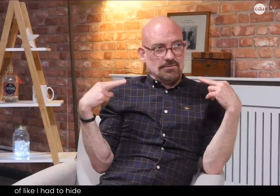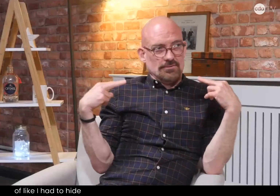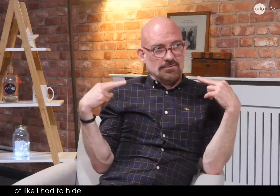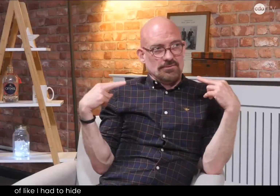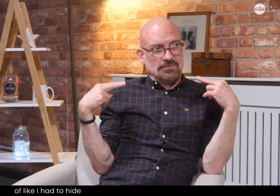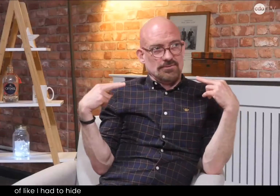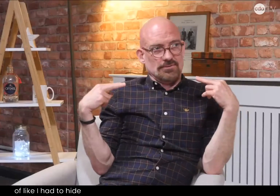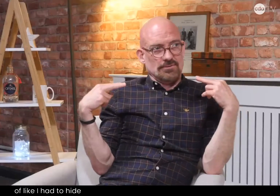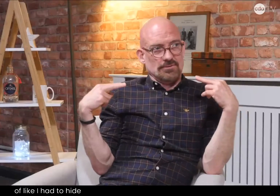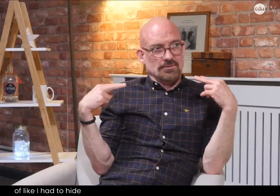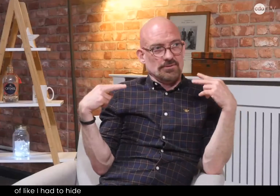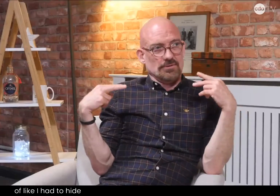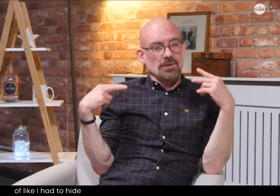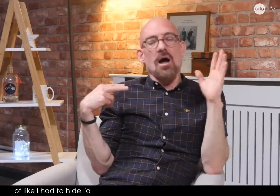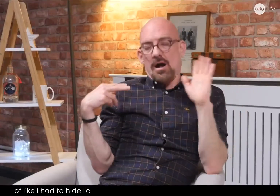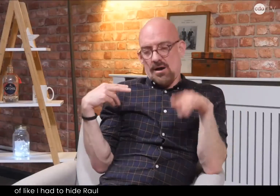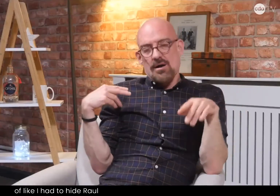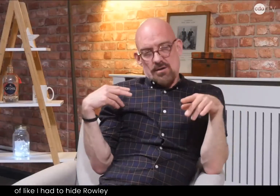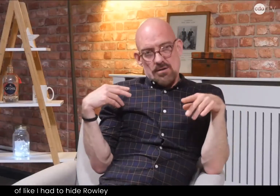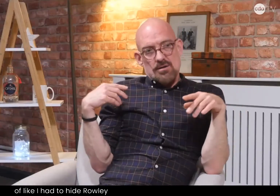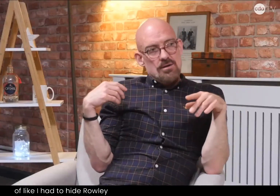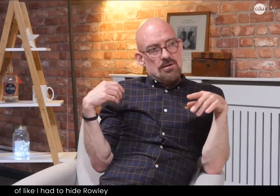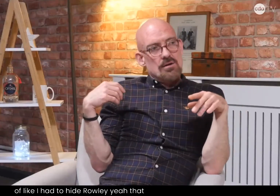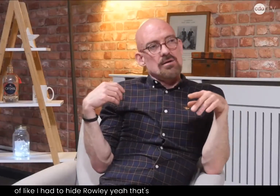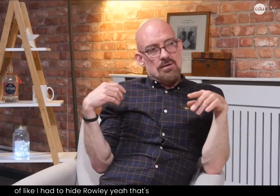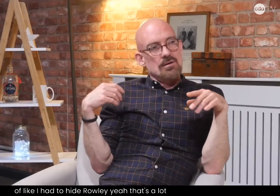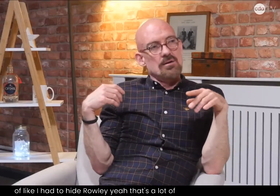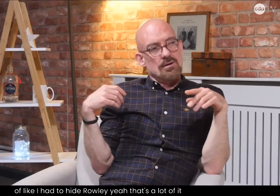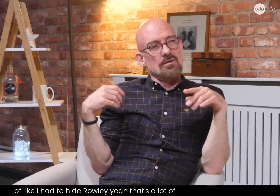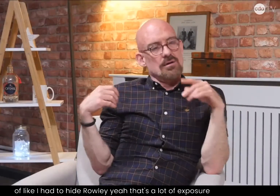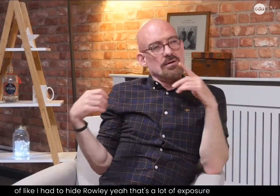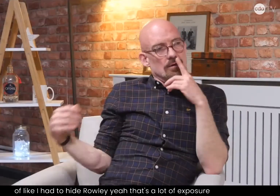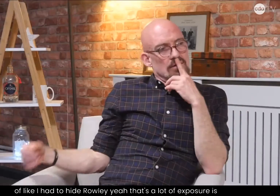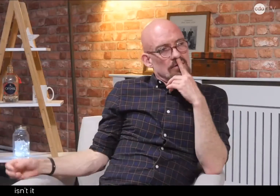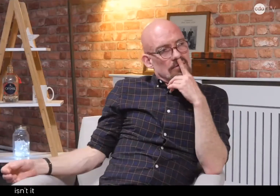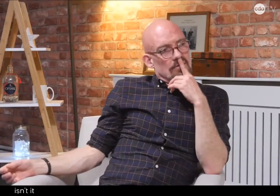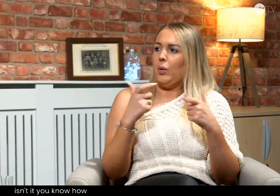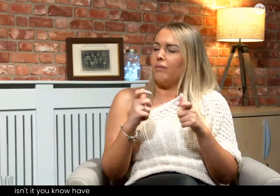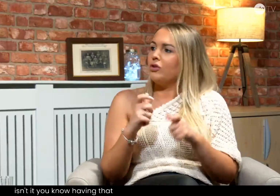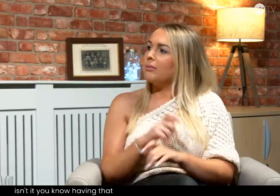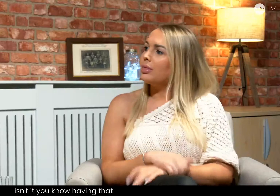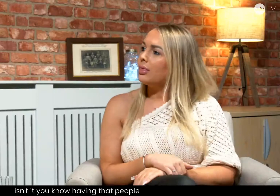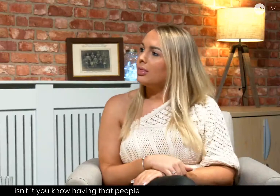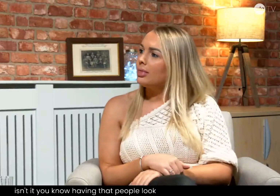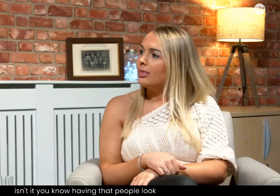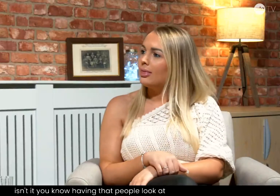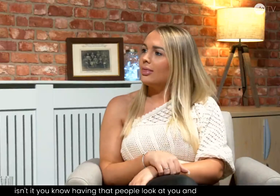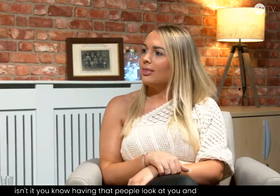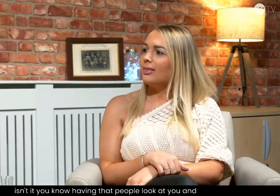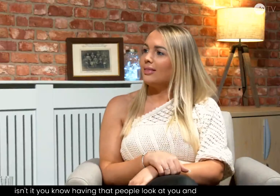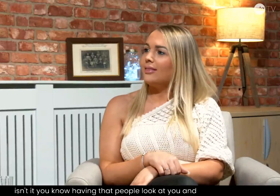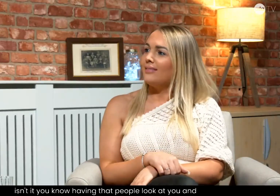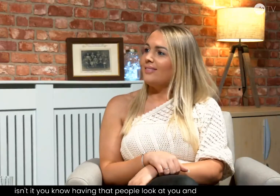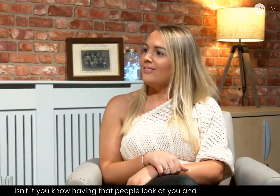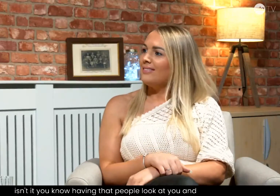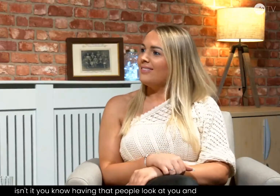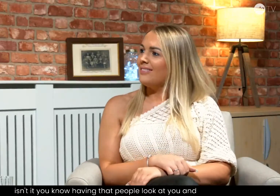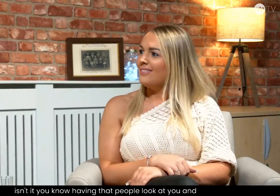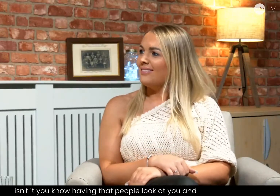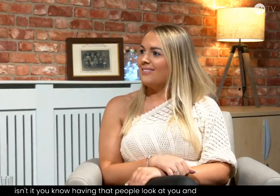Wow, I mean, yeah, that's a lot of exposure, isn't it? You know, having that people look at you and Yeah, I mean, I felt completely uncomfortable. It